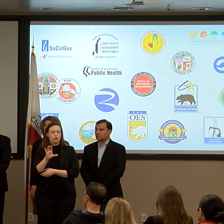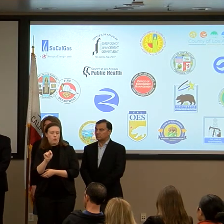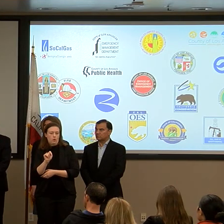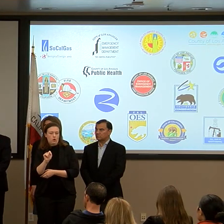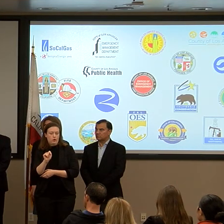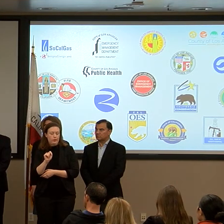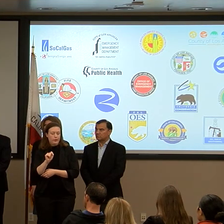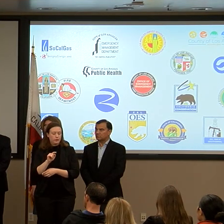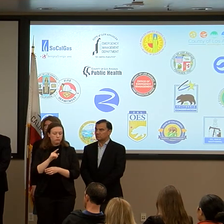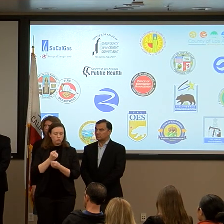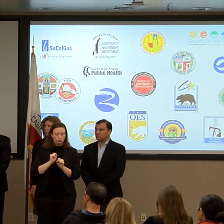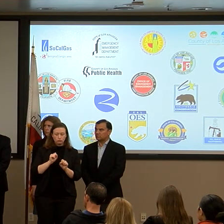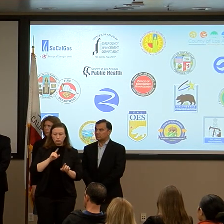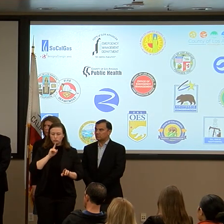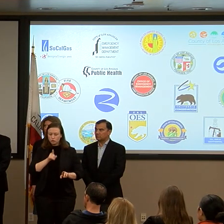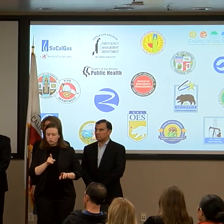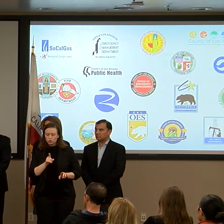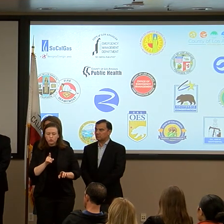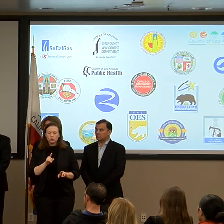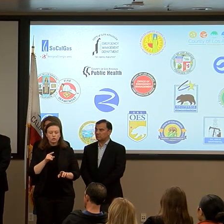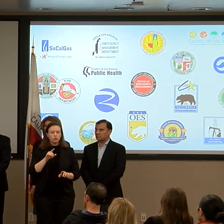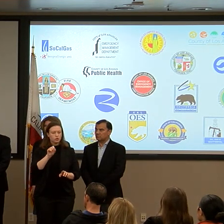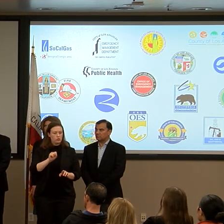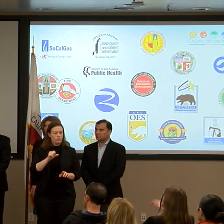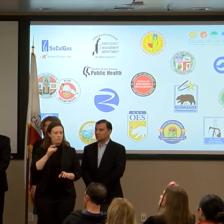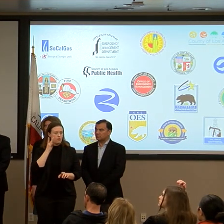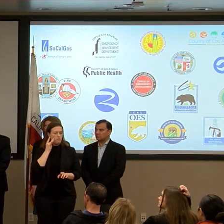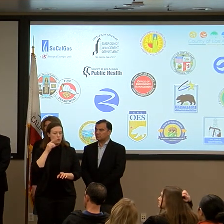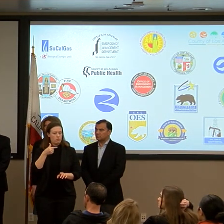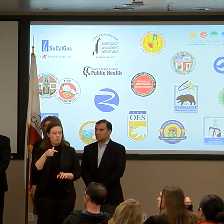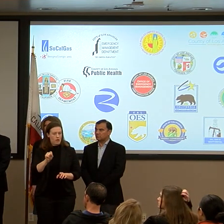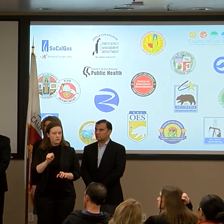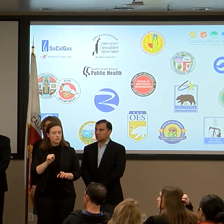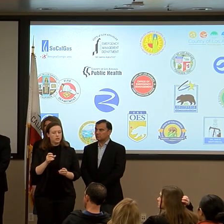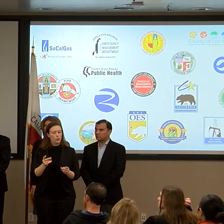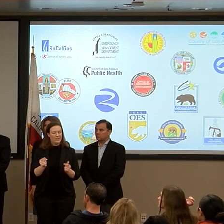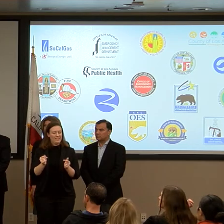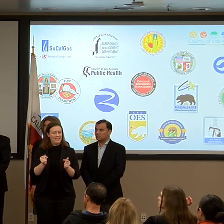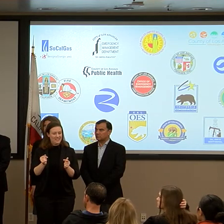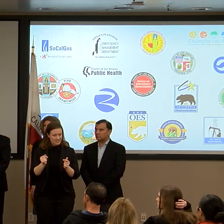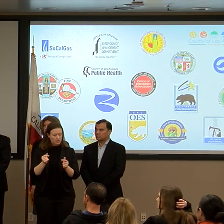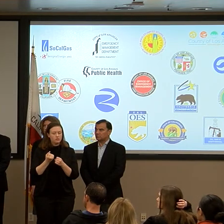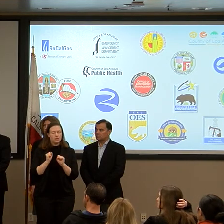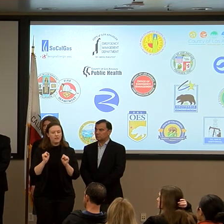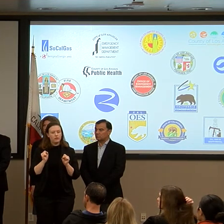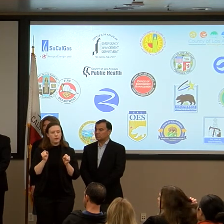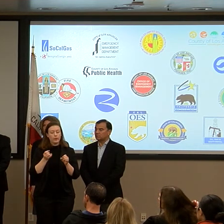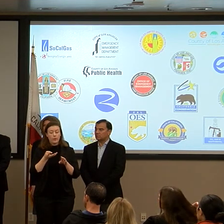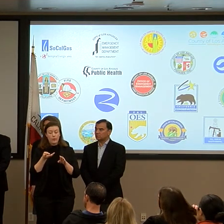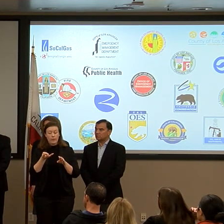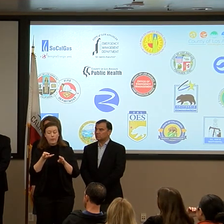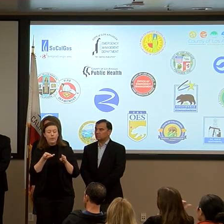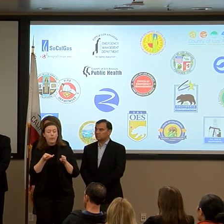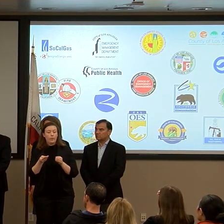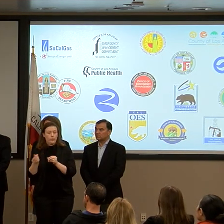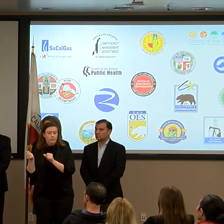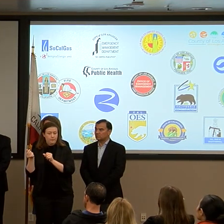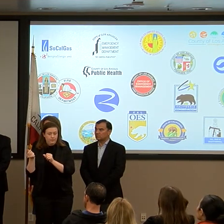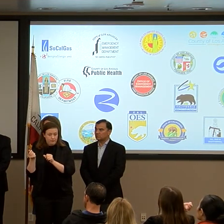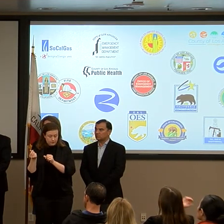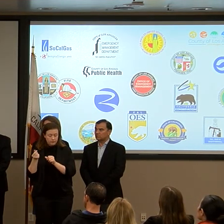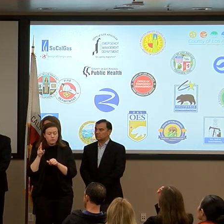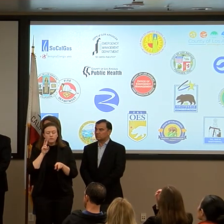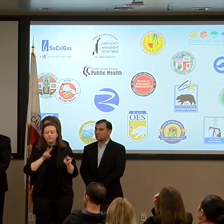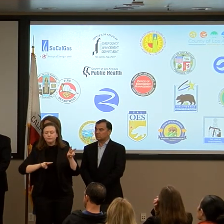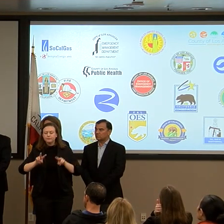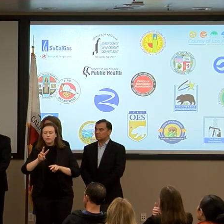Southern California Gas acted quickly and safely to halt the flow of gas. We monitored actions at the